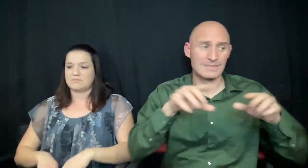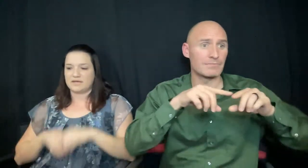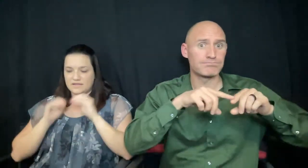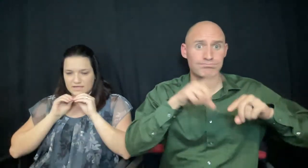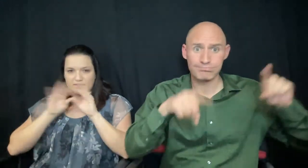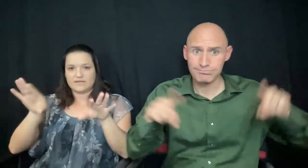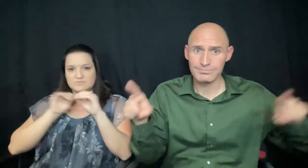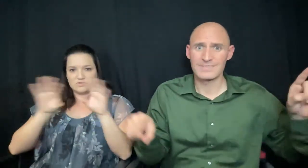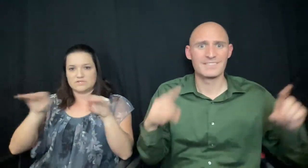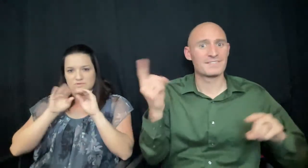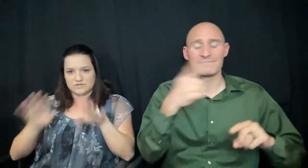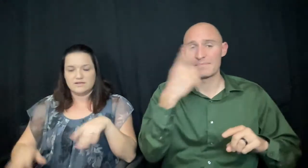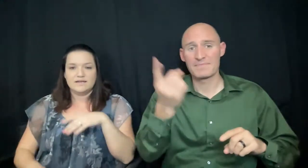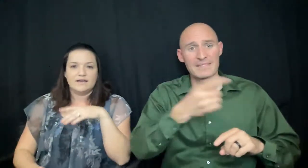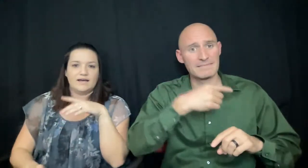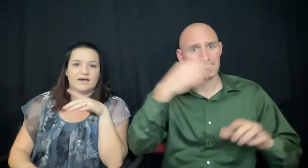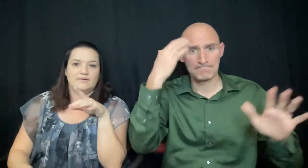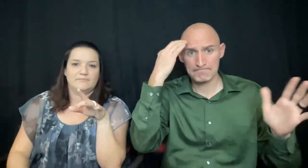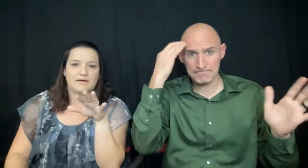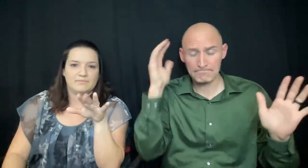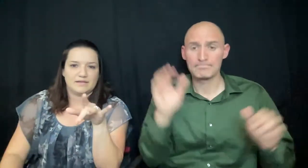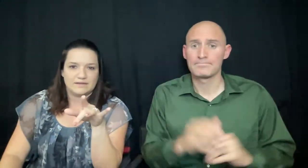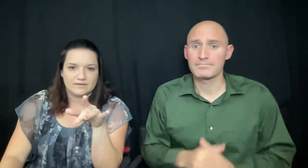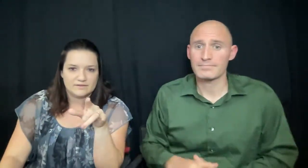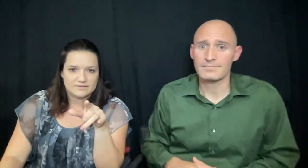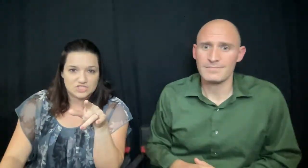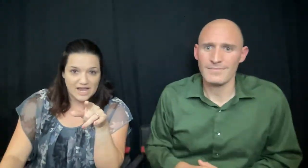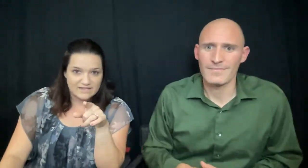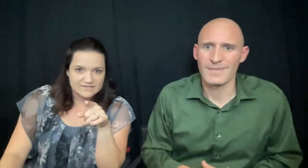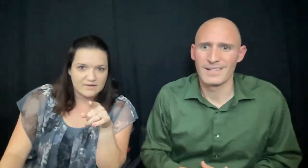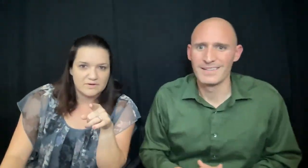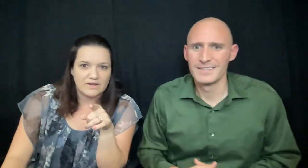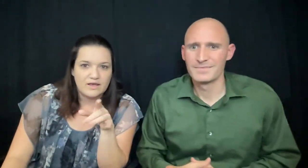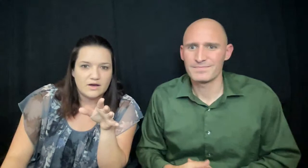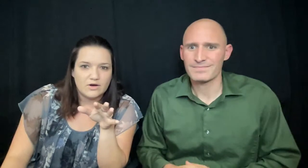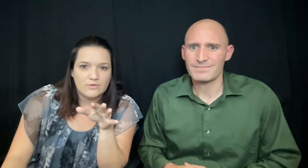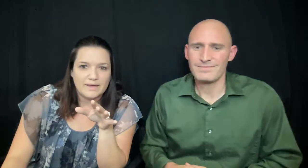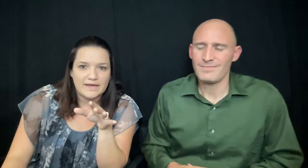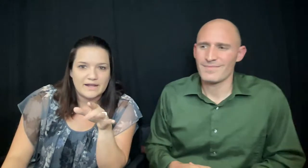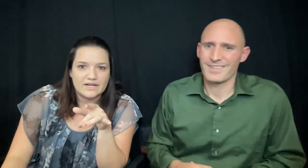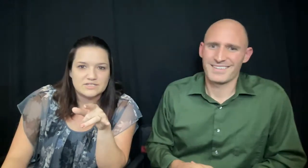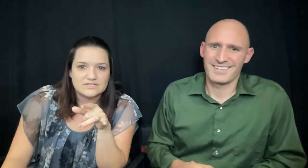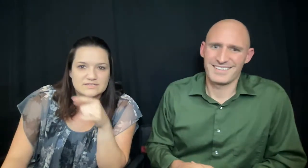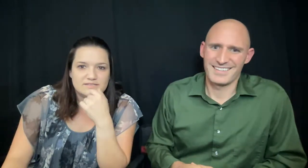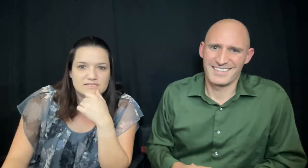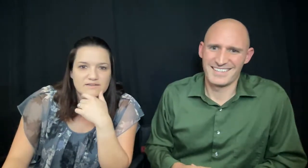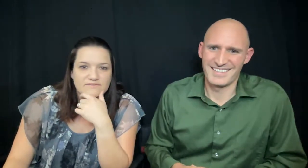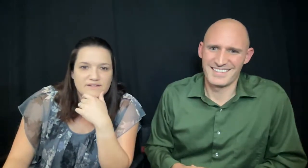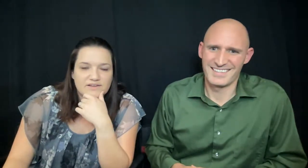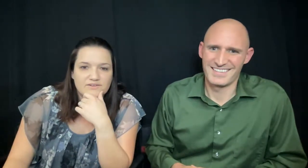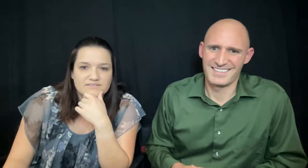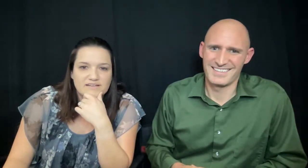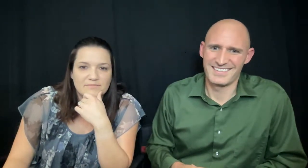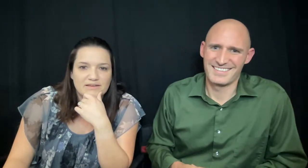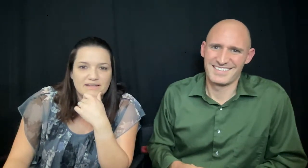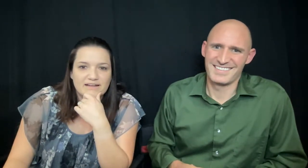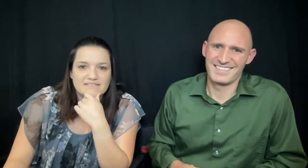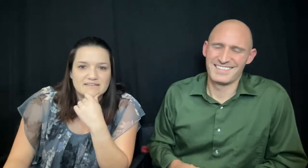mind. Again, exposure. I'm getting chats and I want to read. Oh man, I just did a video assignment and I